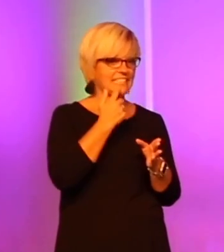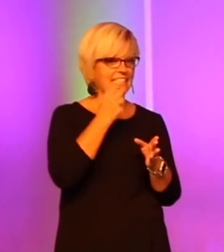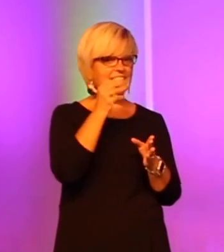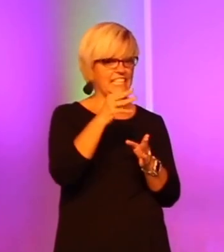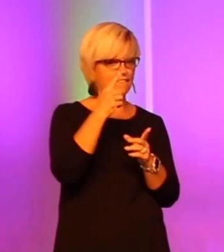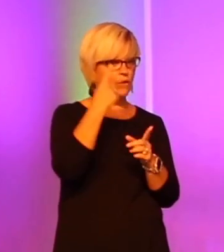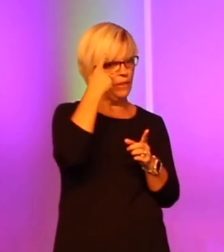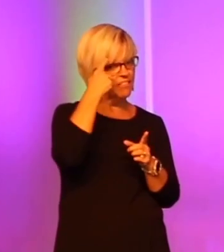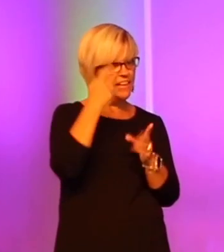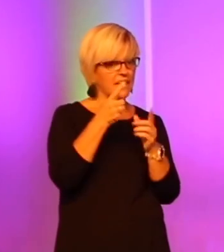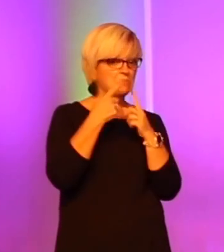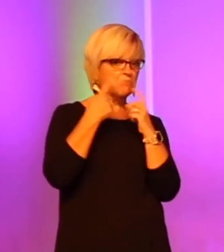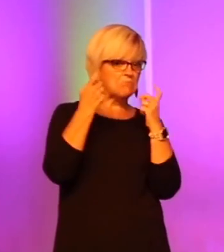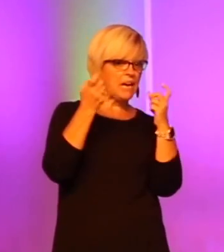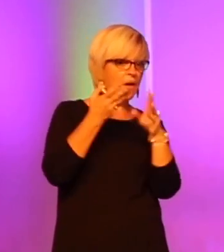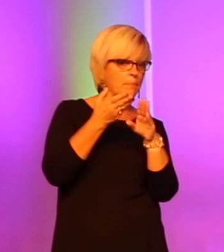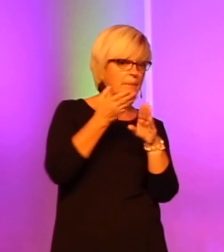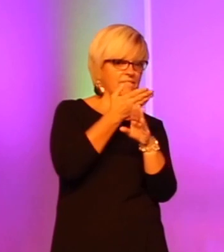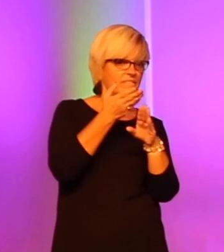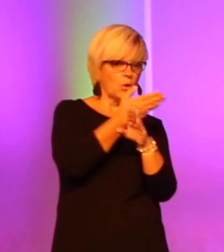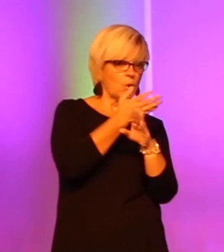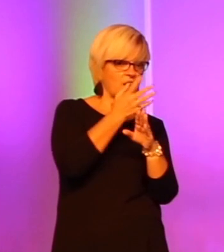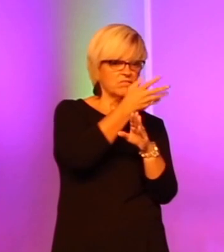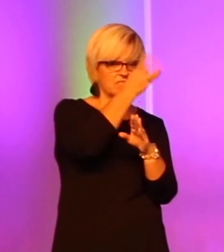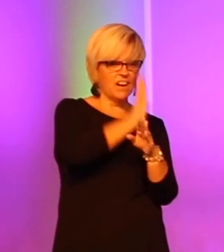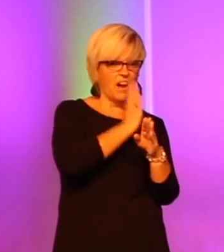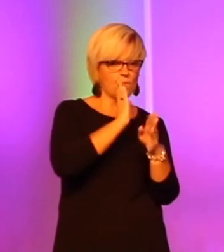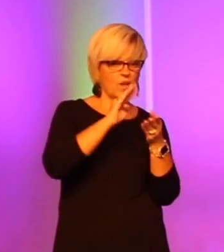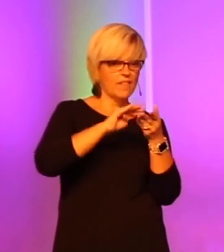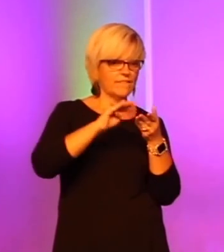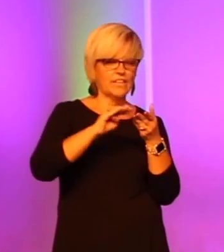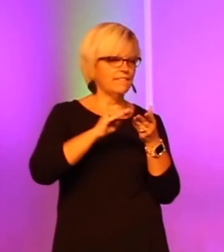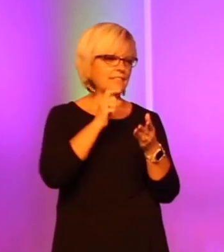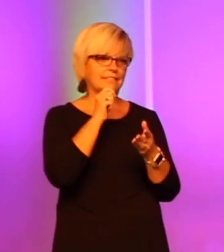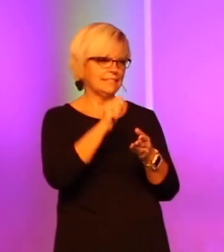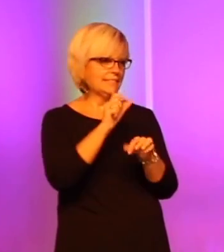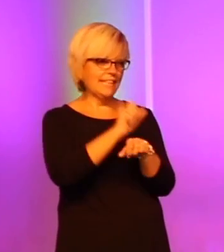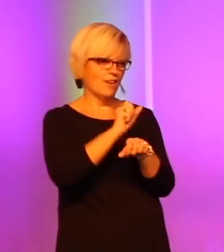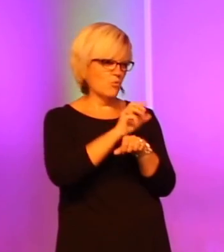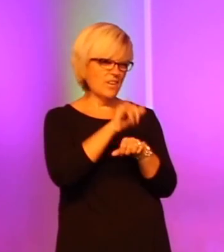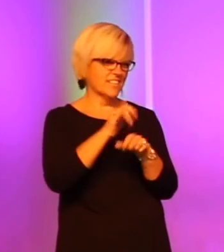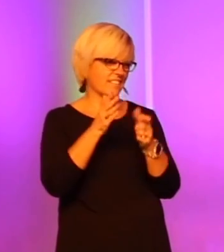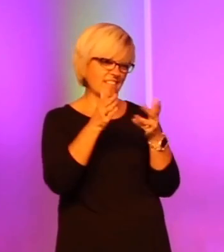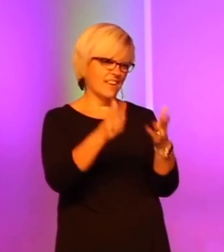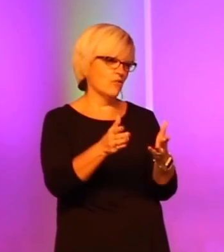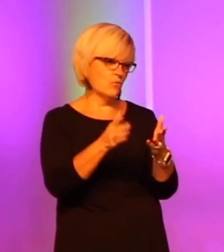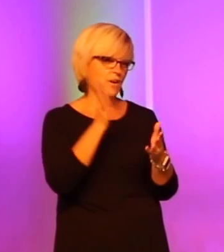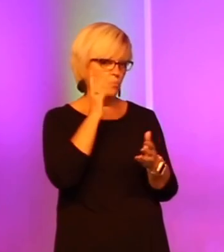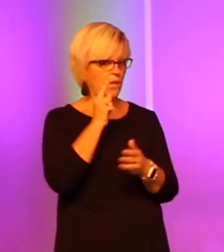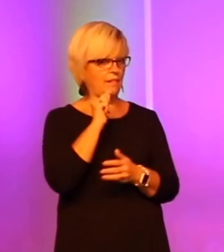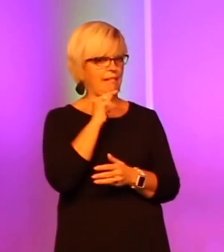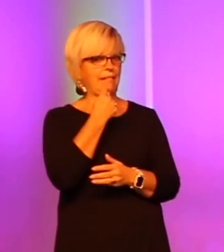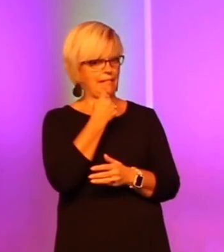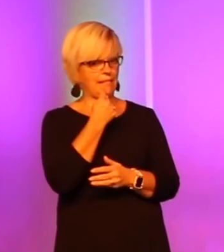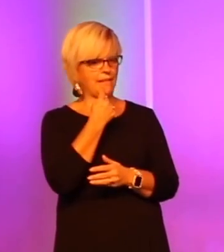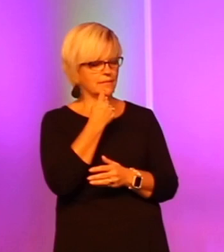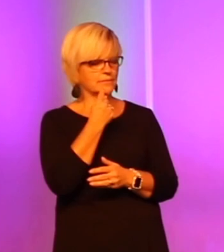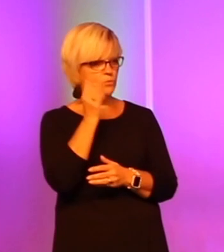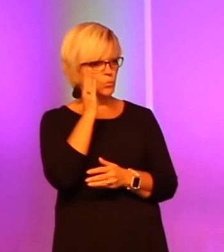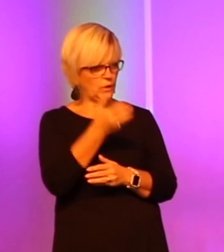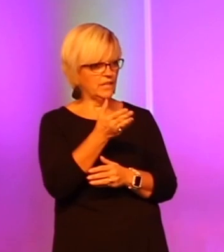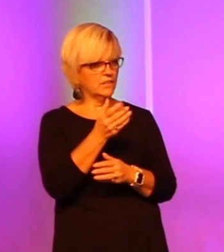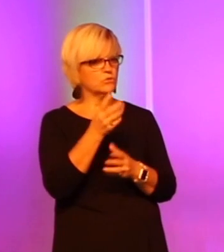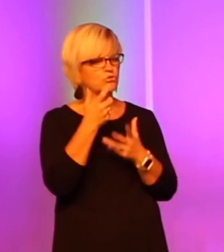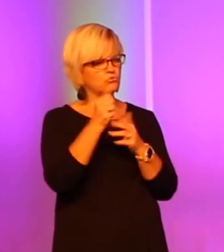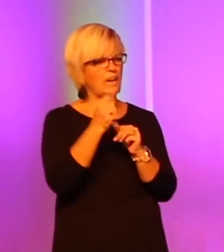about that. You might want to rethink that strategy. It doesn't work. You're going to be disappointed when you find out that's not really how it goes. But we try to make ourselves believe